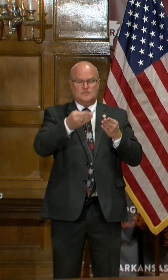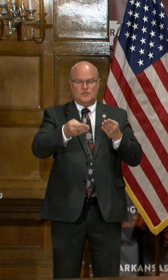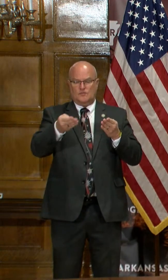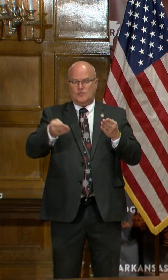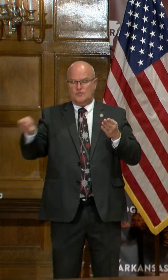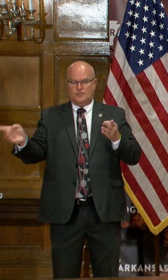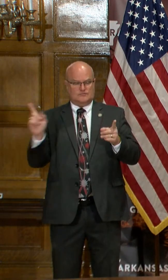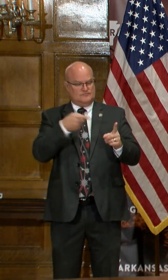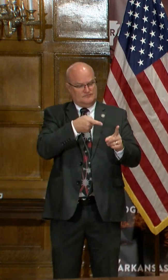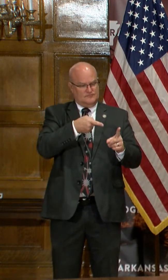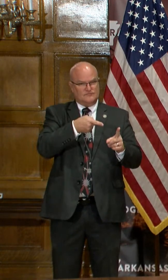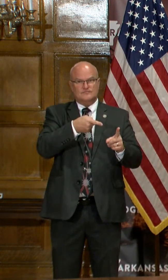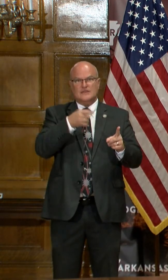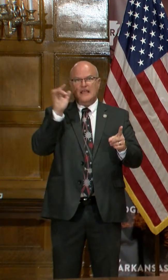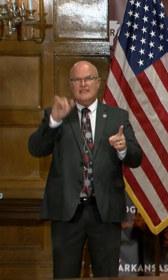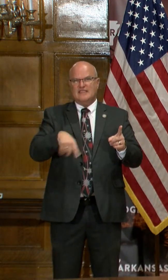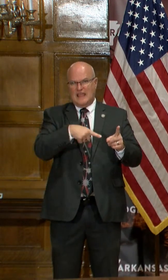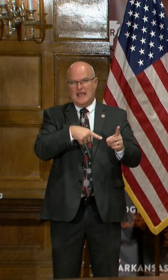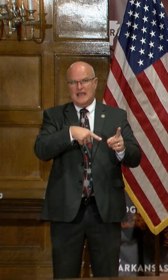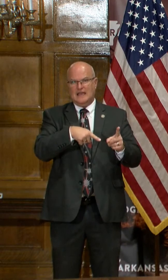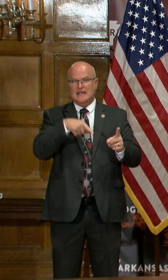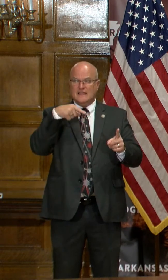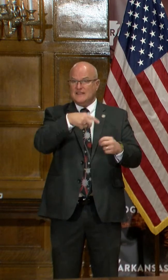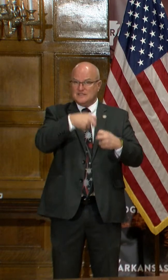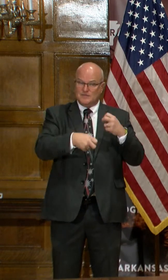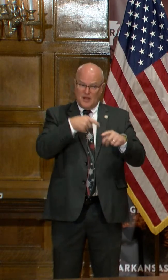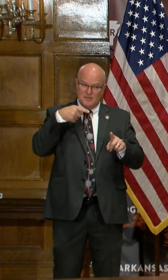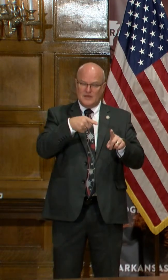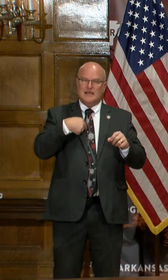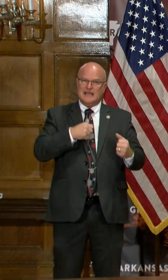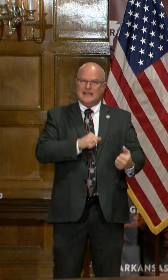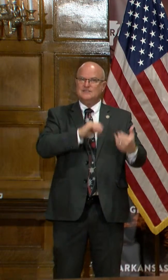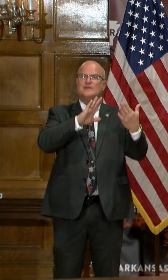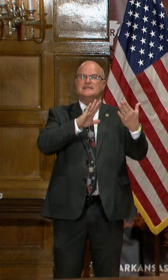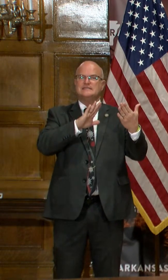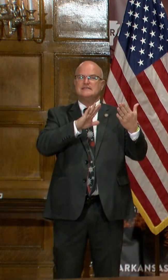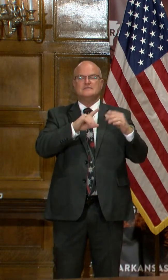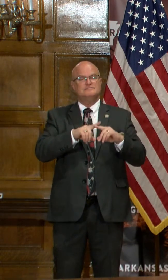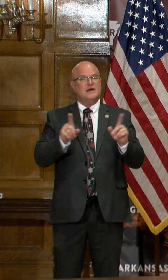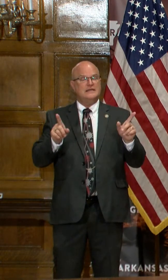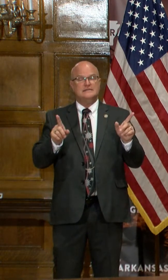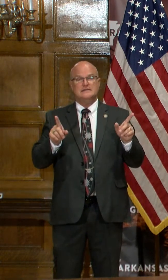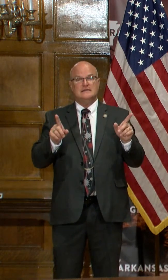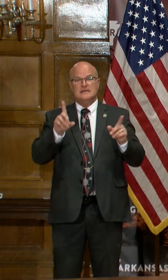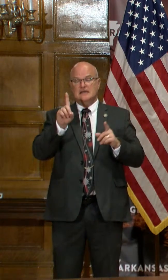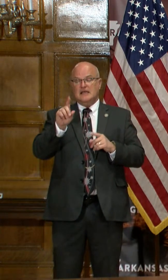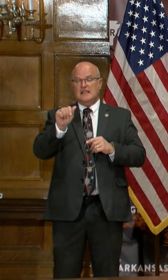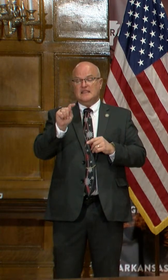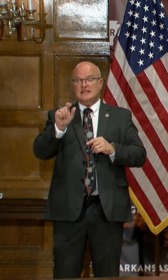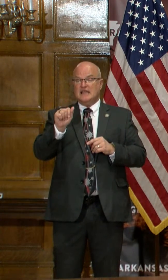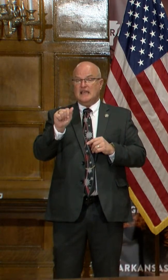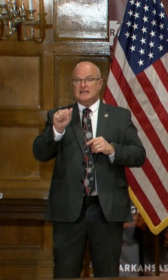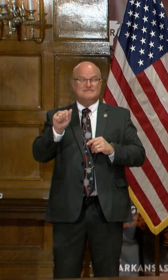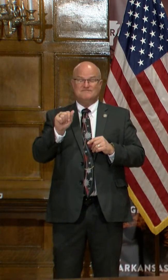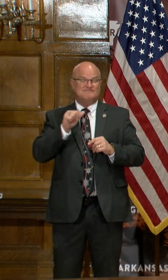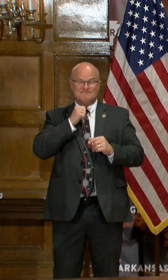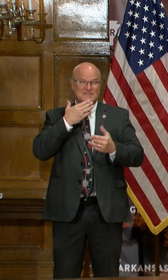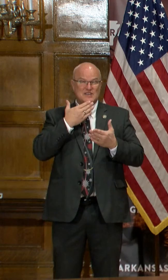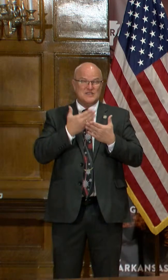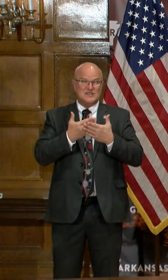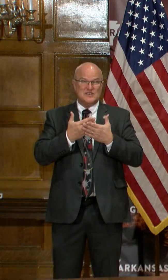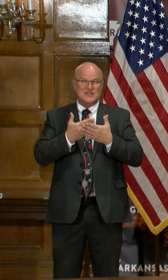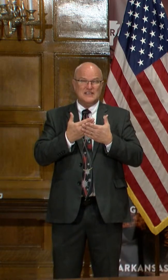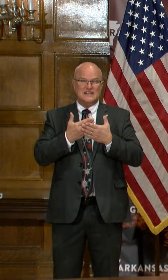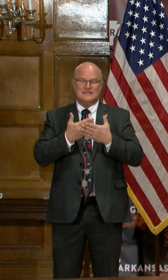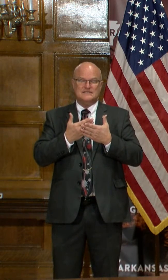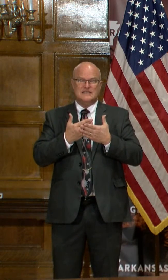could say, here it is, there's a problem, we can address it there. But the data is not that good. Much of it is